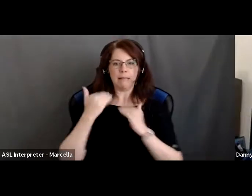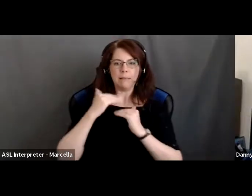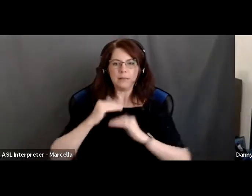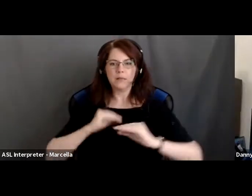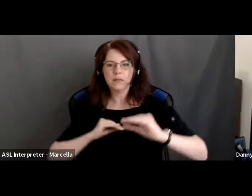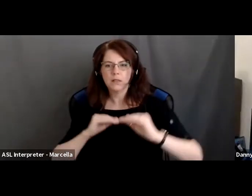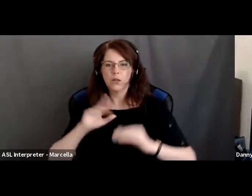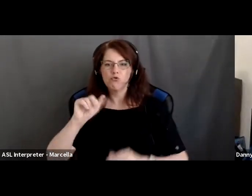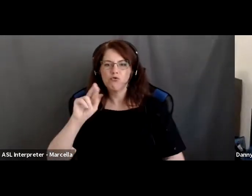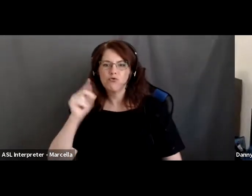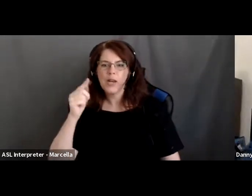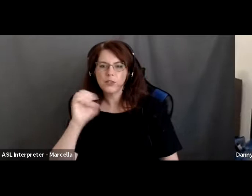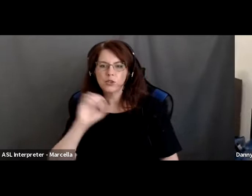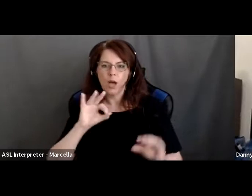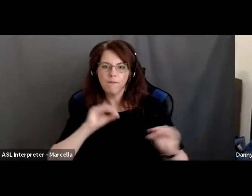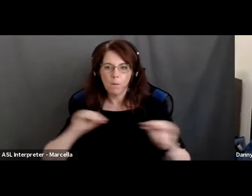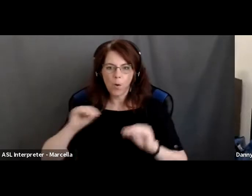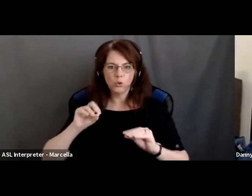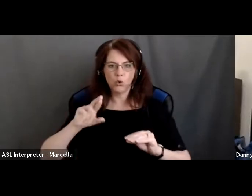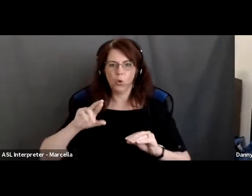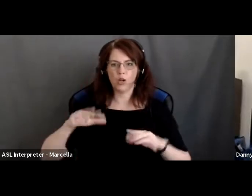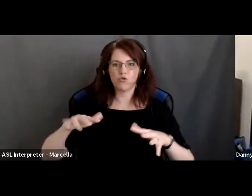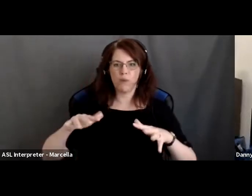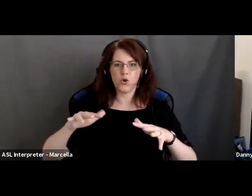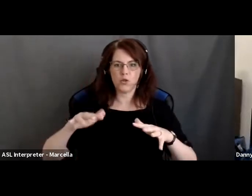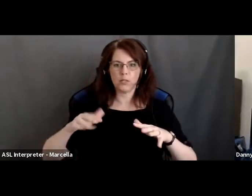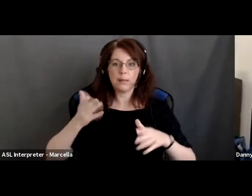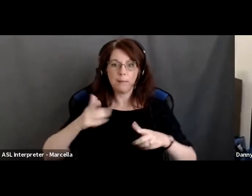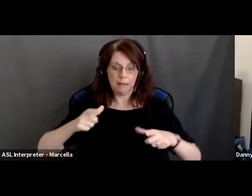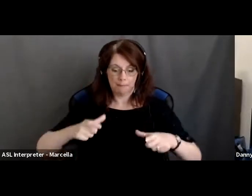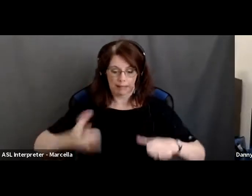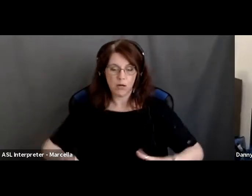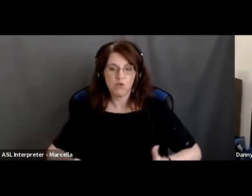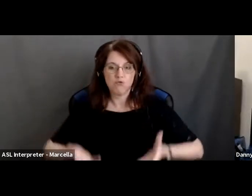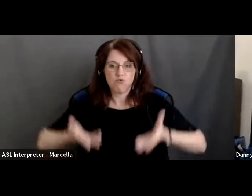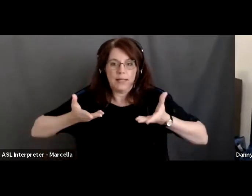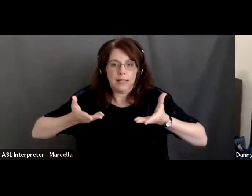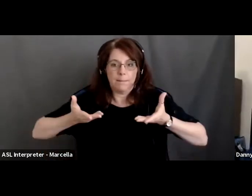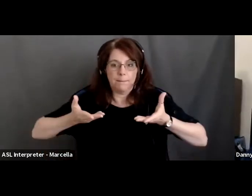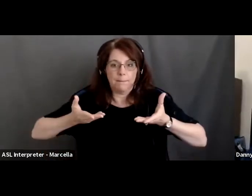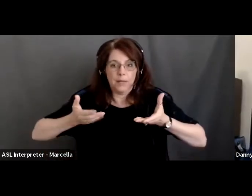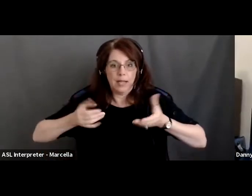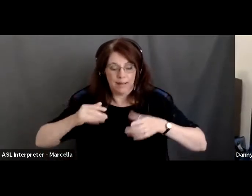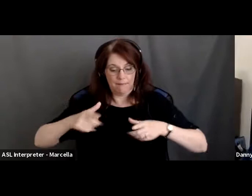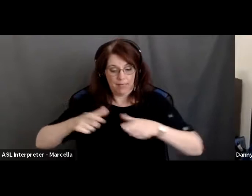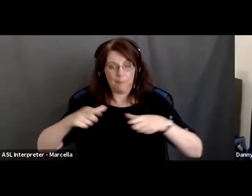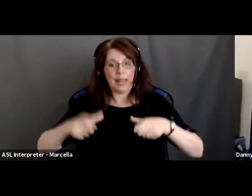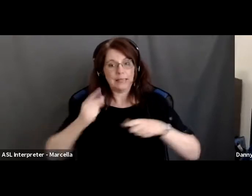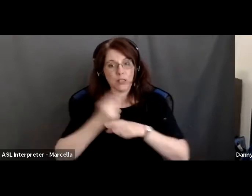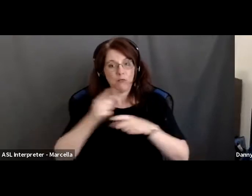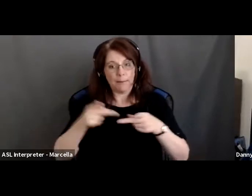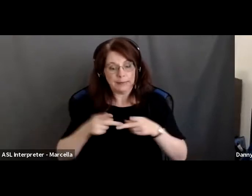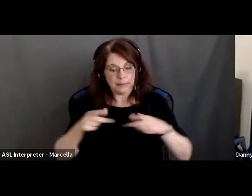with tremors, if you can raise the plate up, if you can have it sitting in the right position.